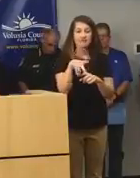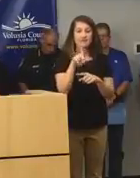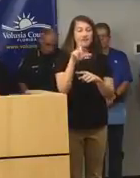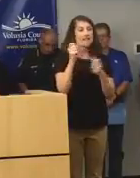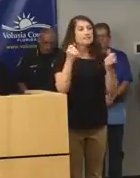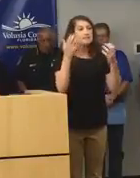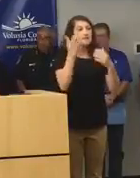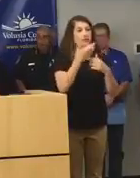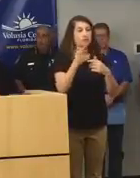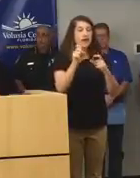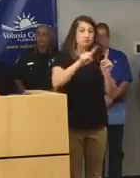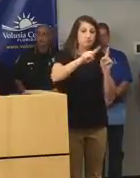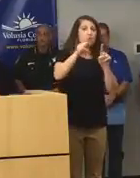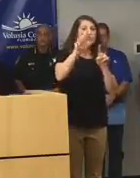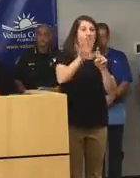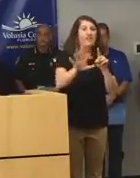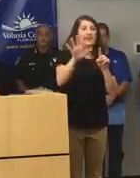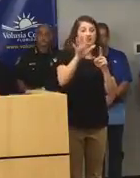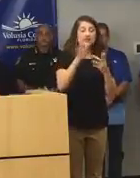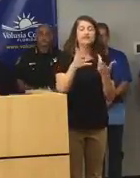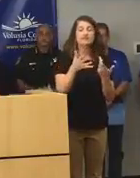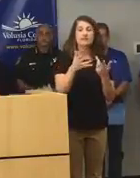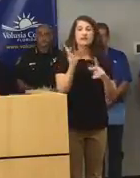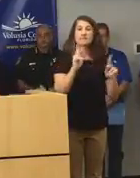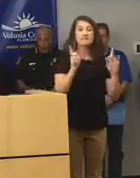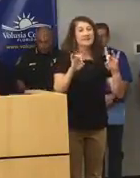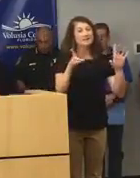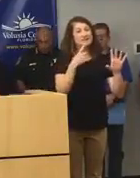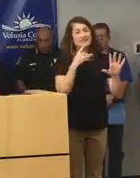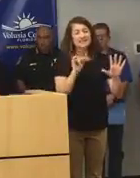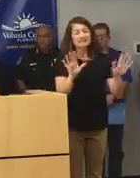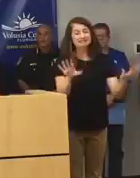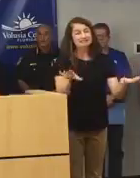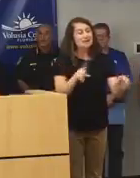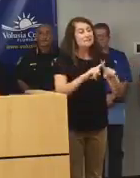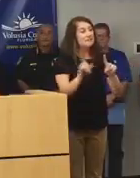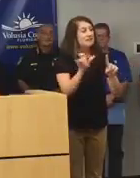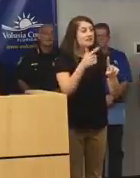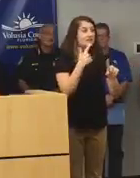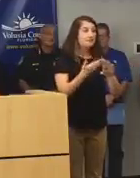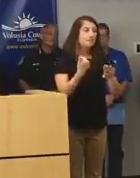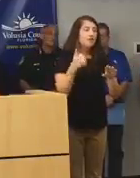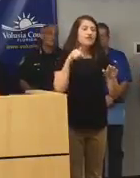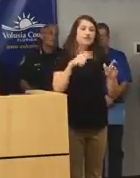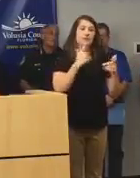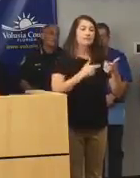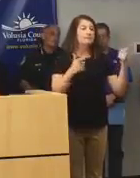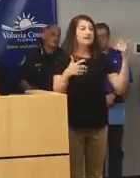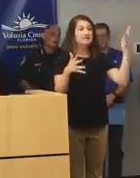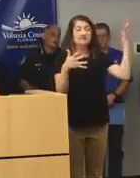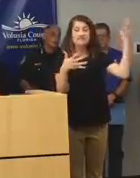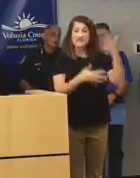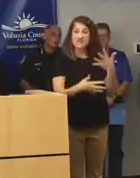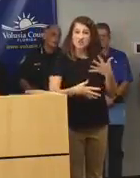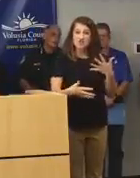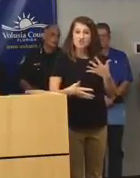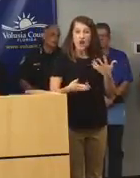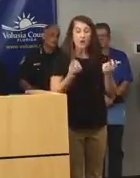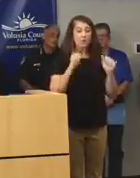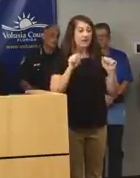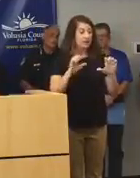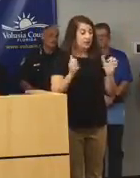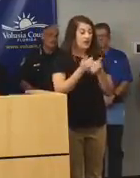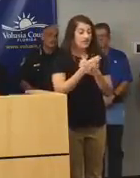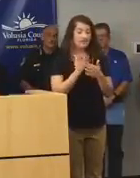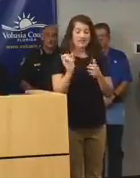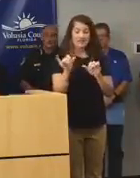their resources have to go there. So people, hate to say this, but as we said earlier, this was our greatest fear, is that we can do everything like